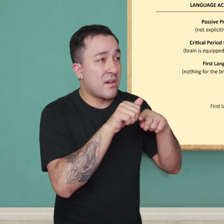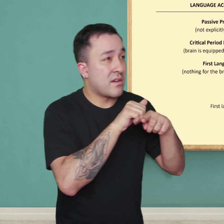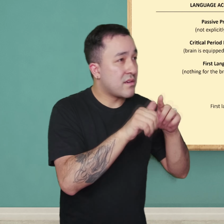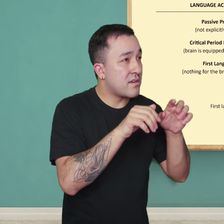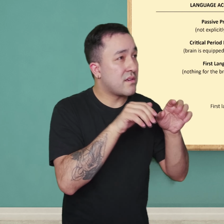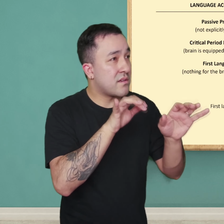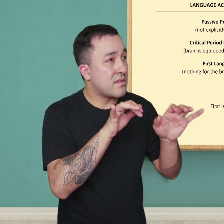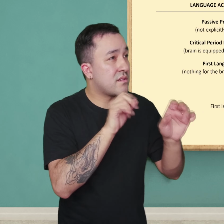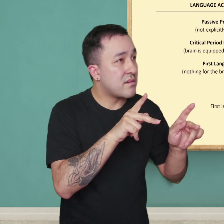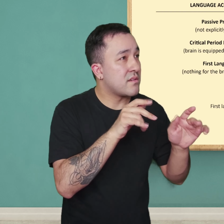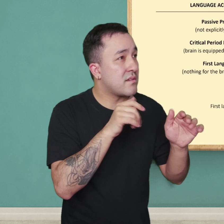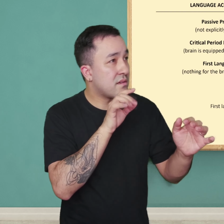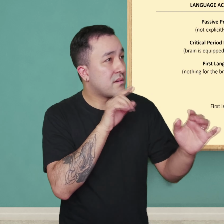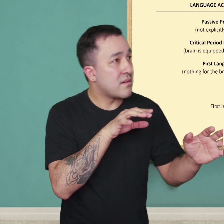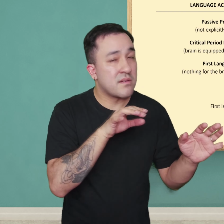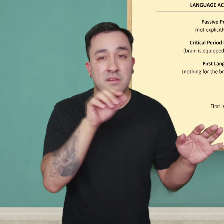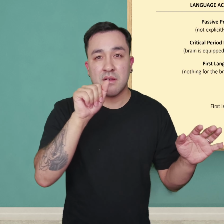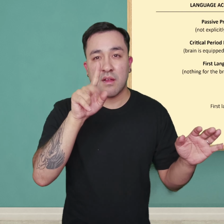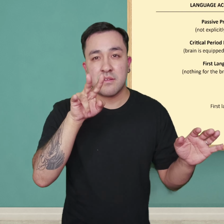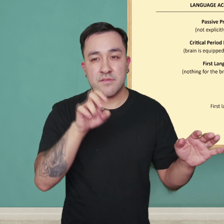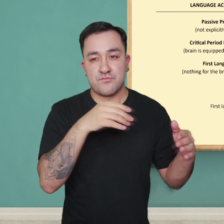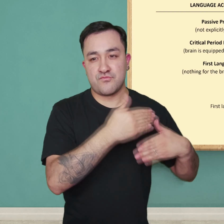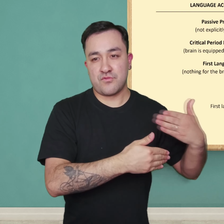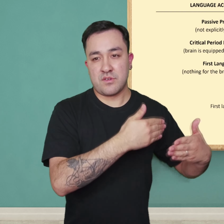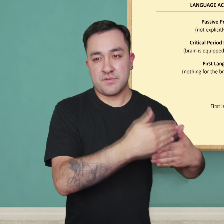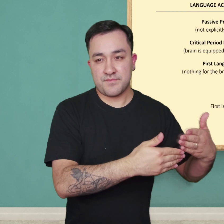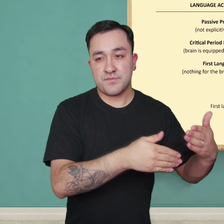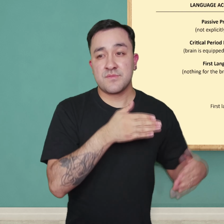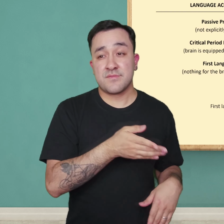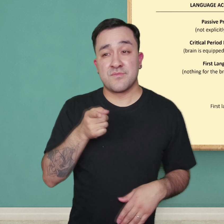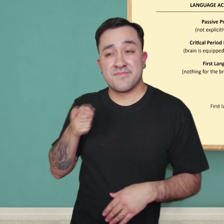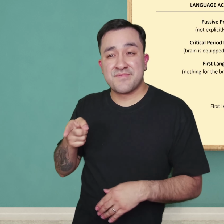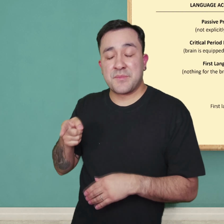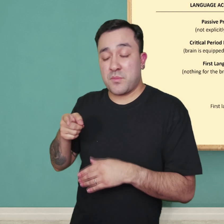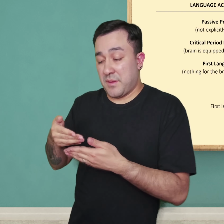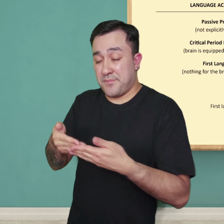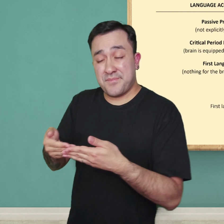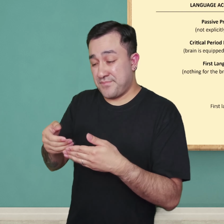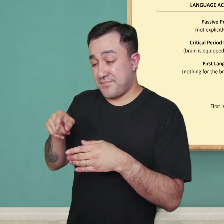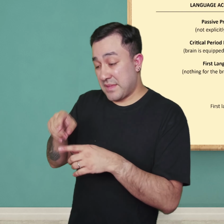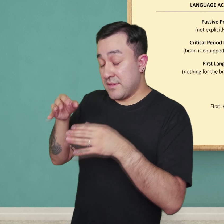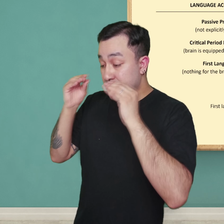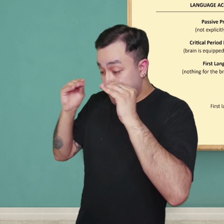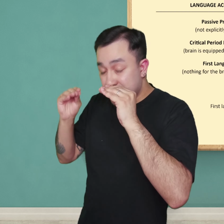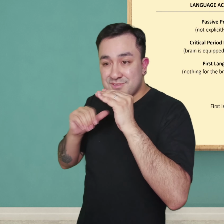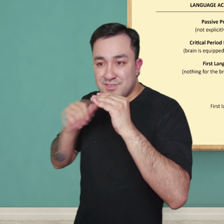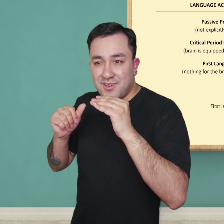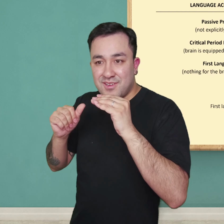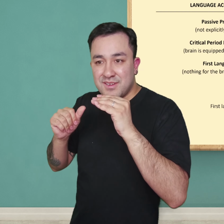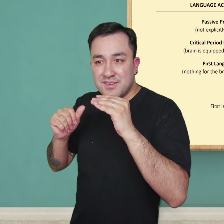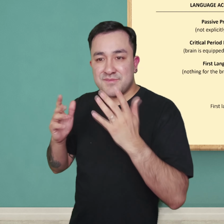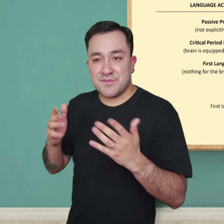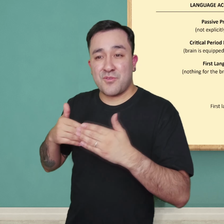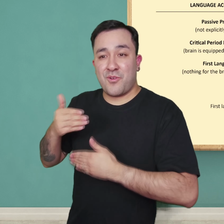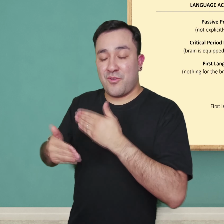taught language. Over time, as they are exposed to language, their brains are able to begin using language. It